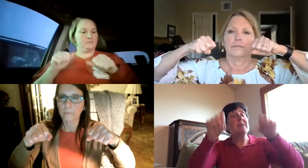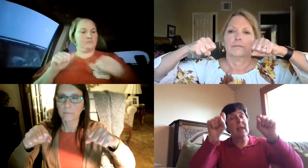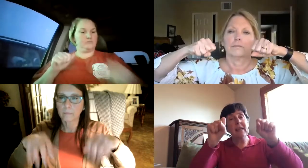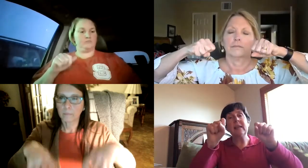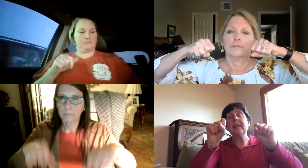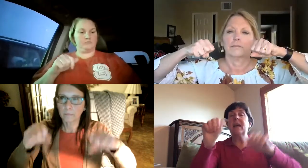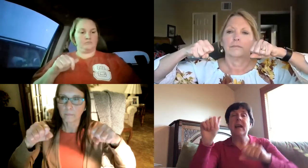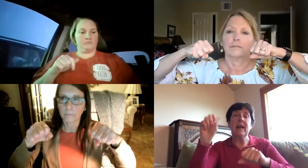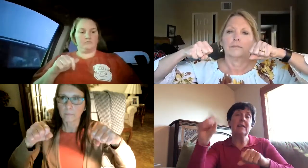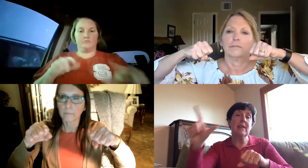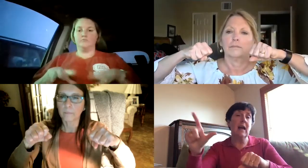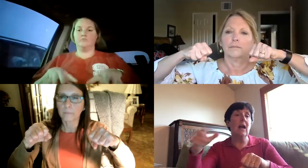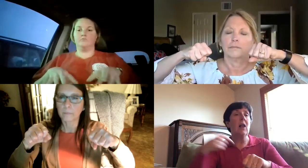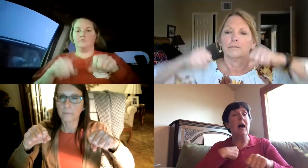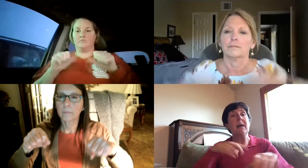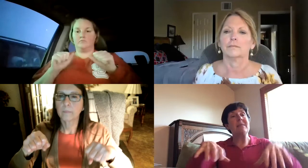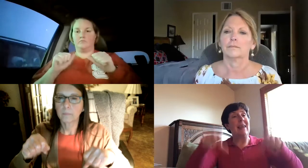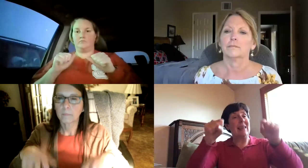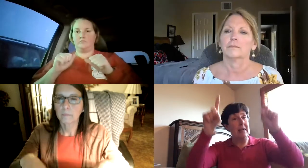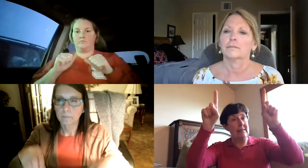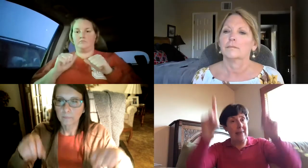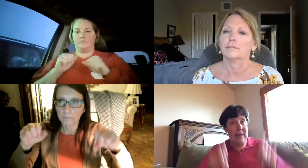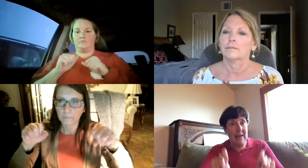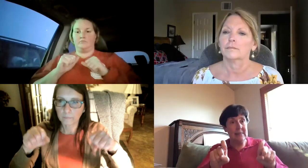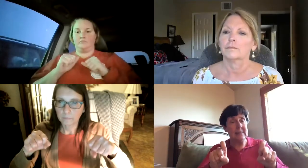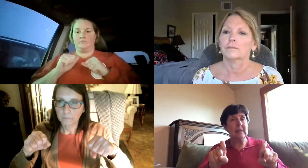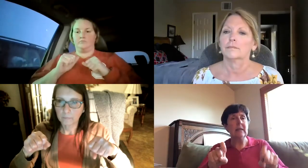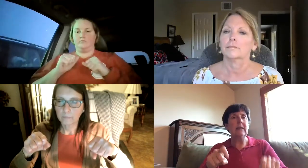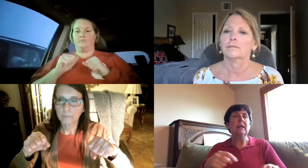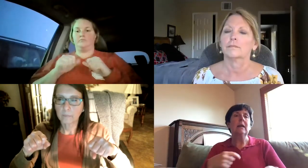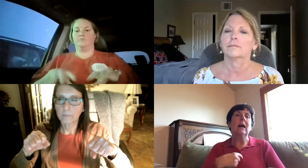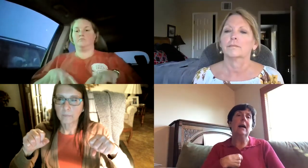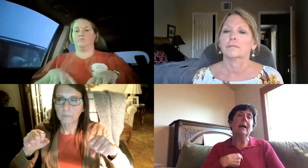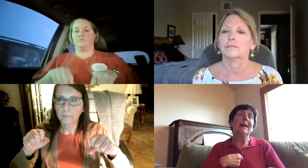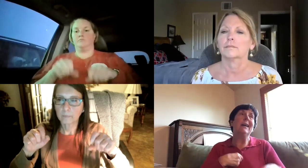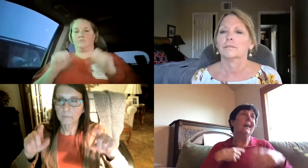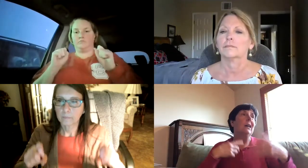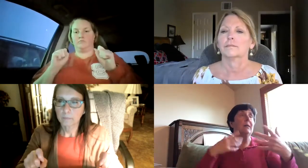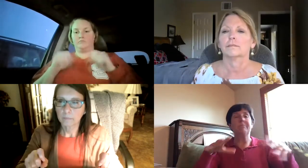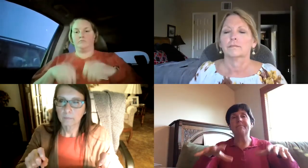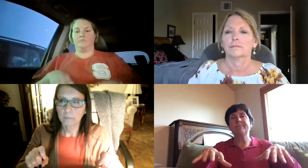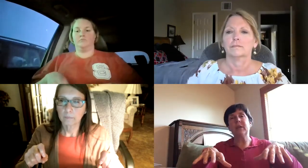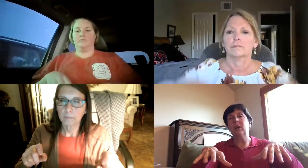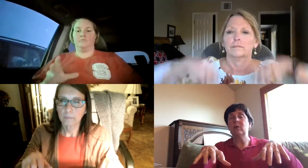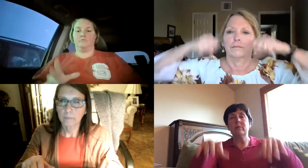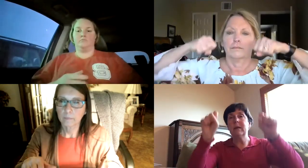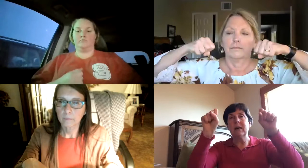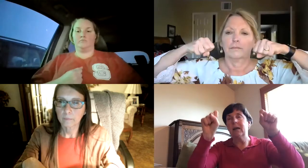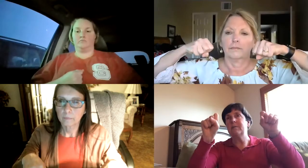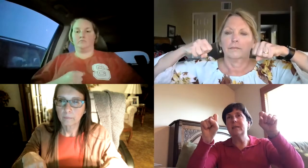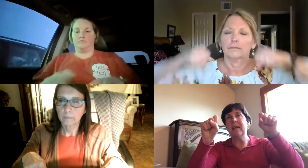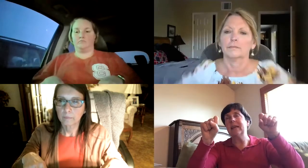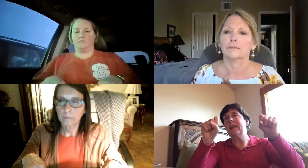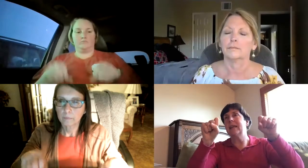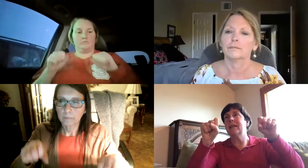am taking ASL, I am taking a test, I am, you know,